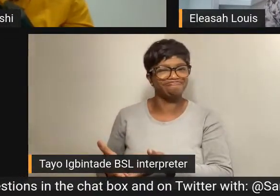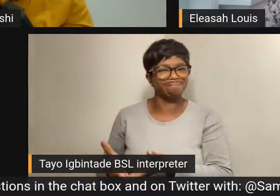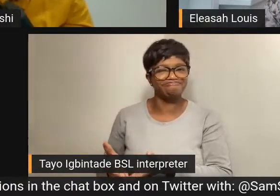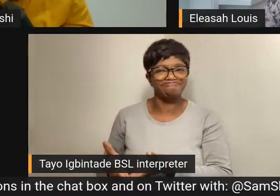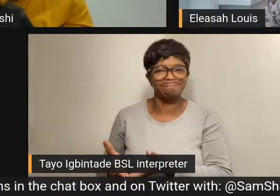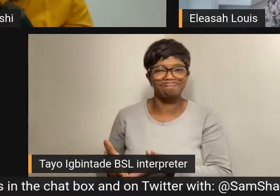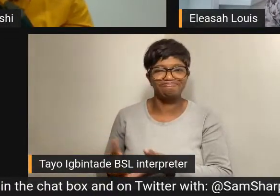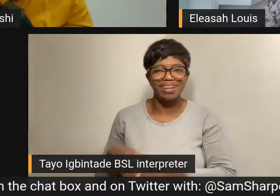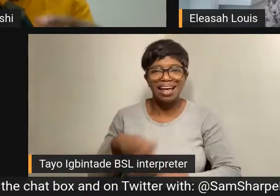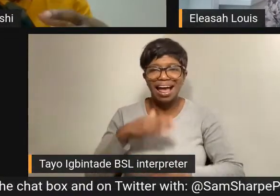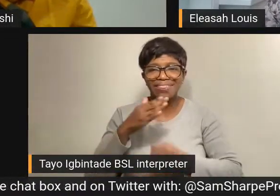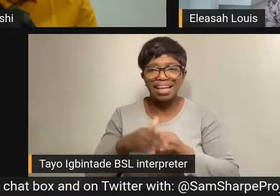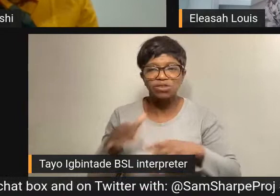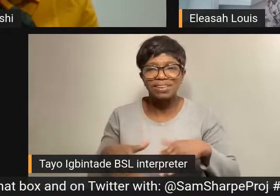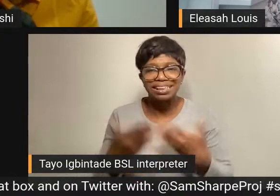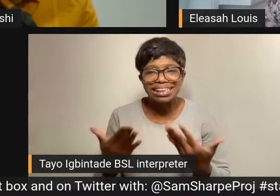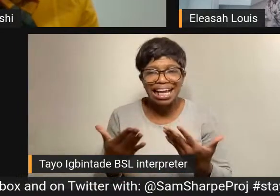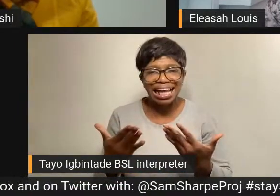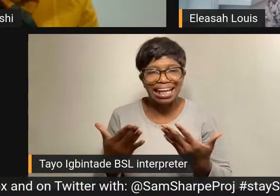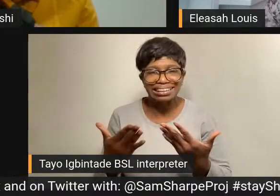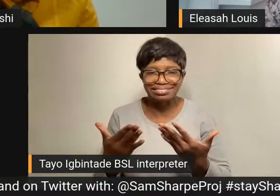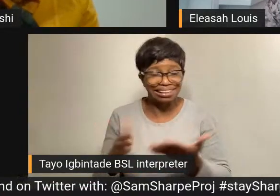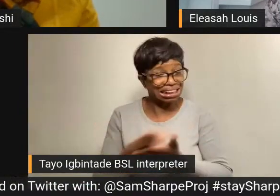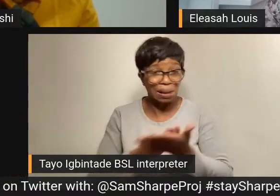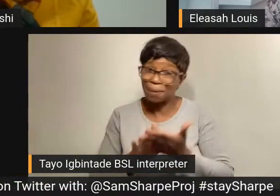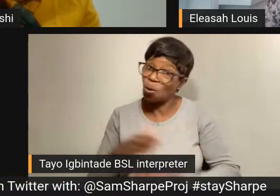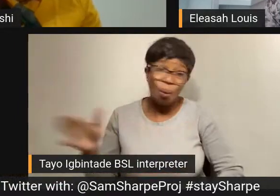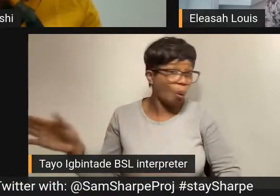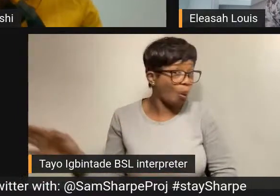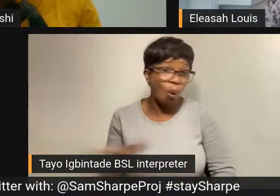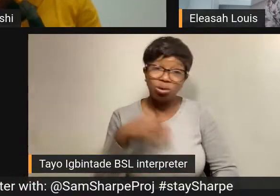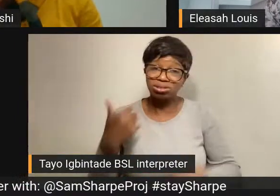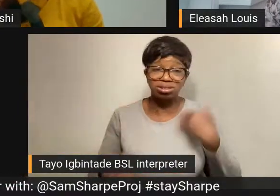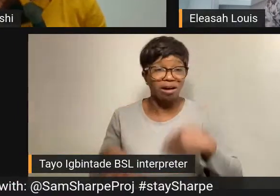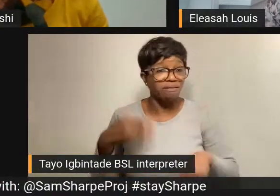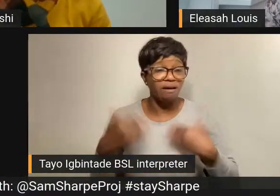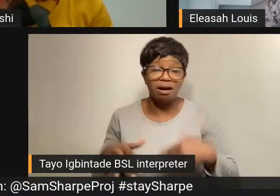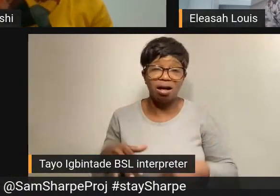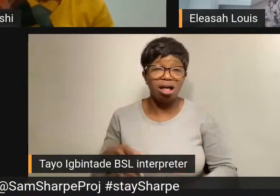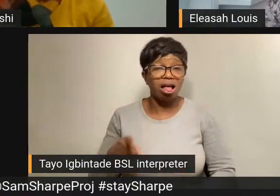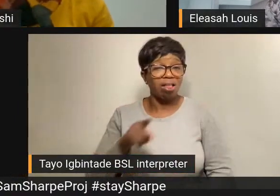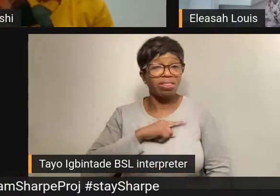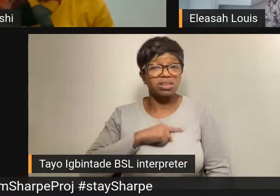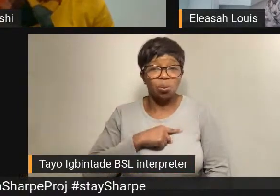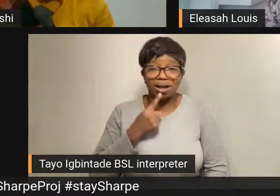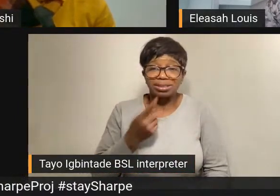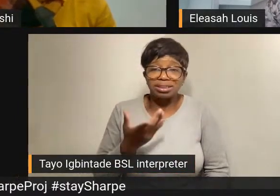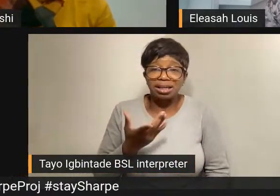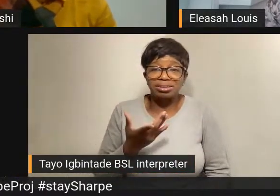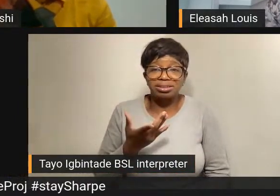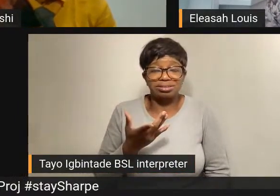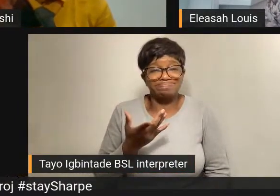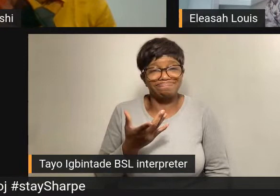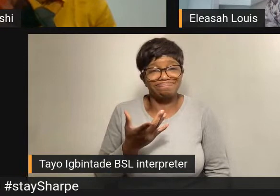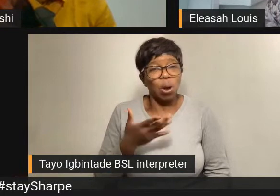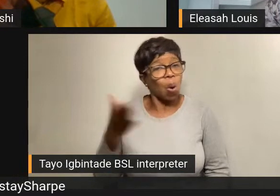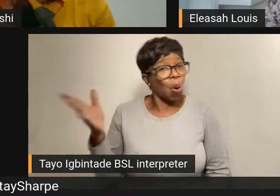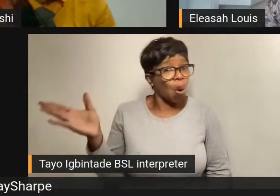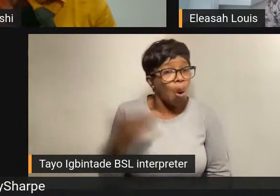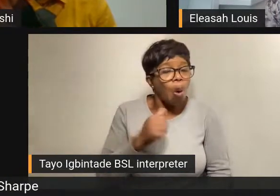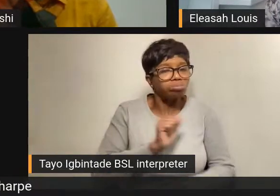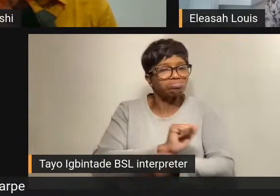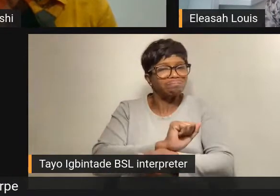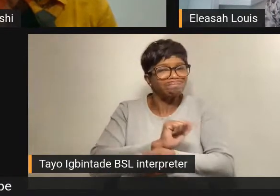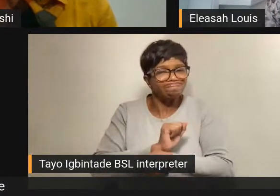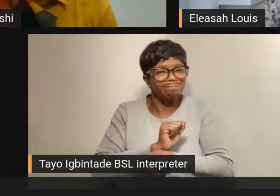At the end of the day, we are all suffering. And that's why I am saying that we are all in captivity, and